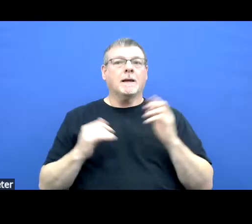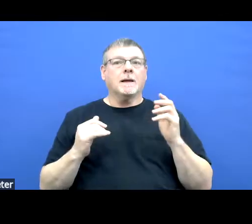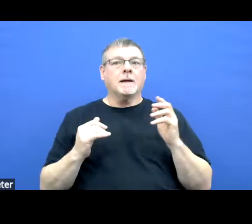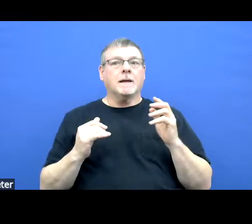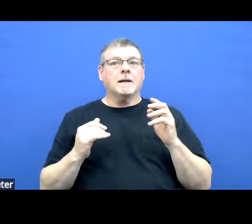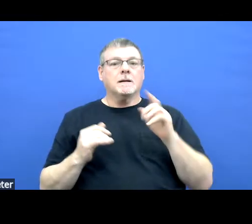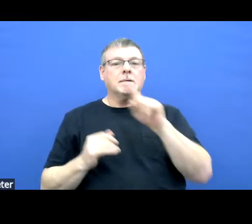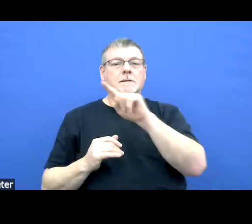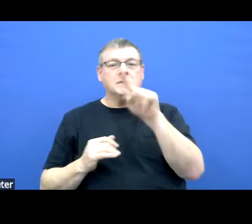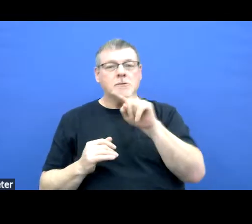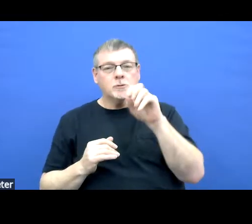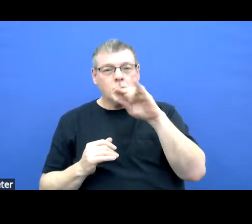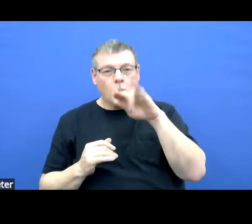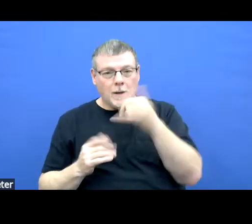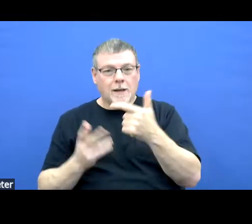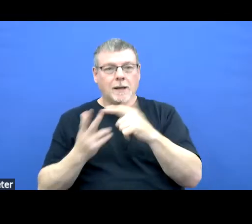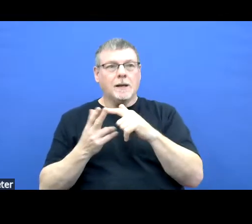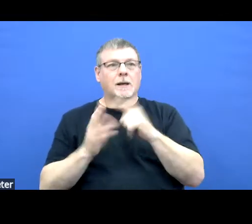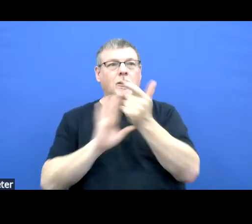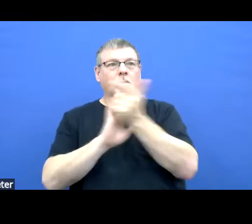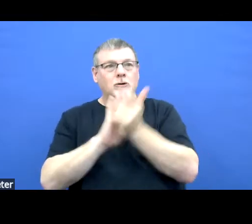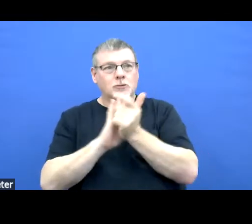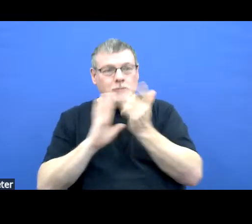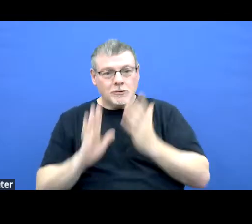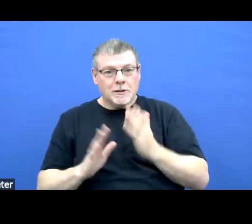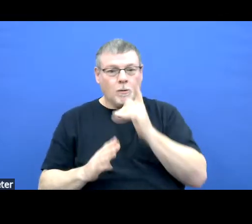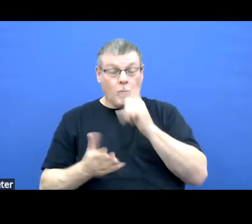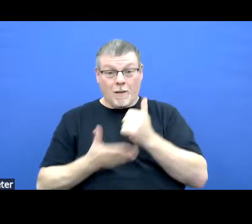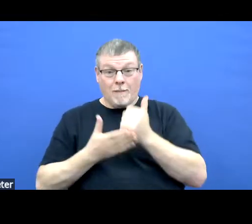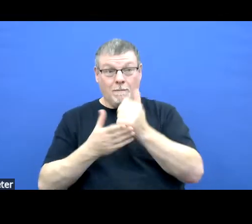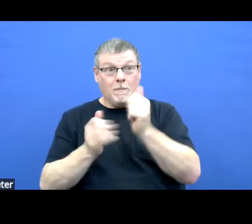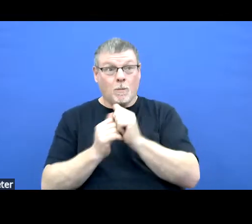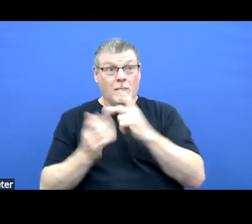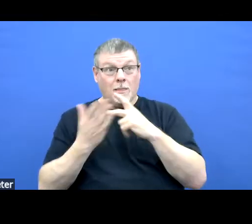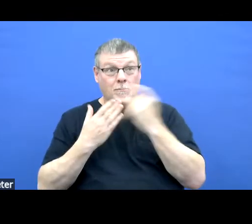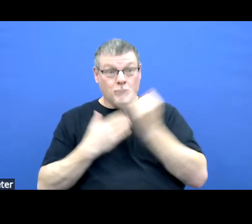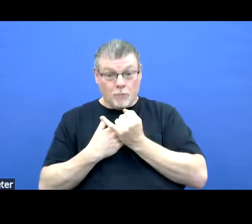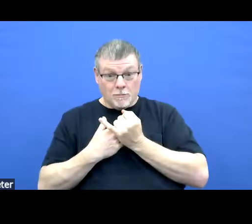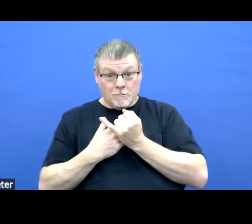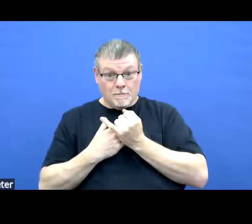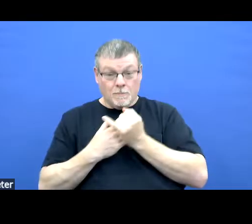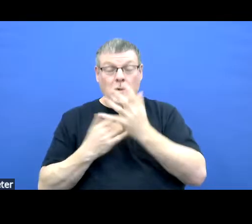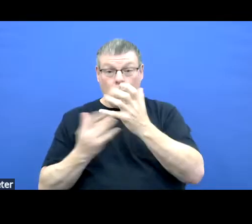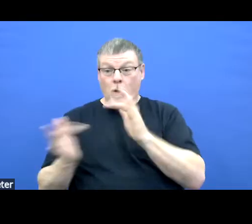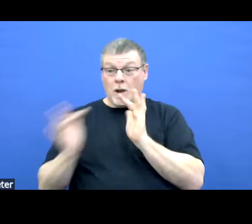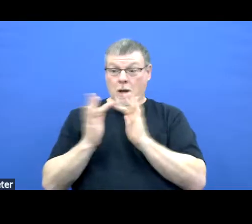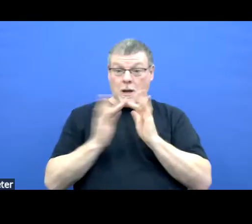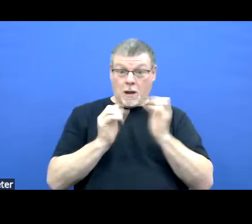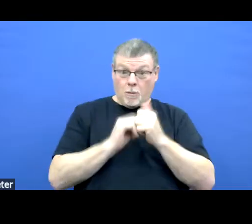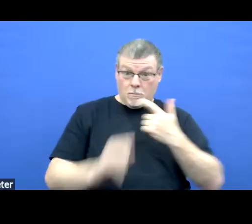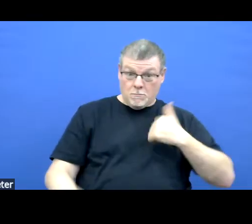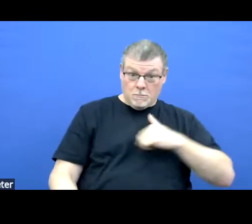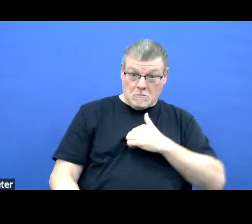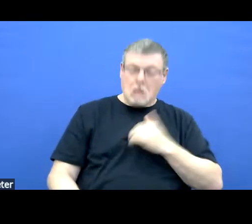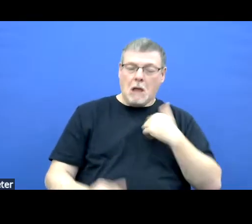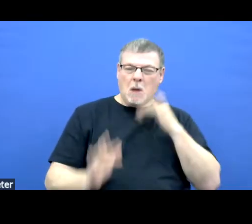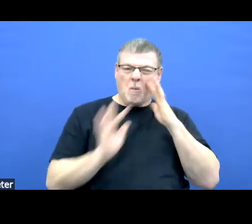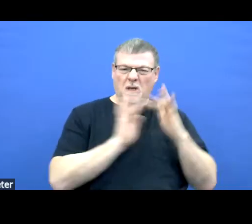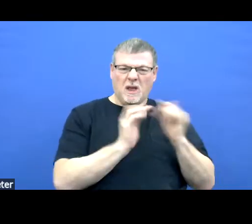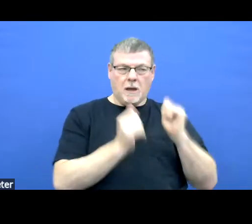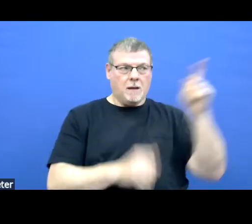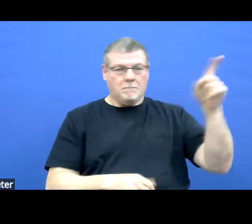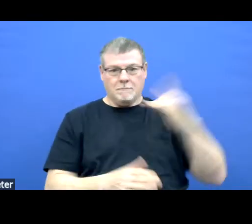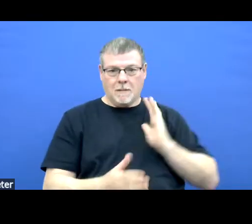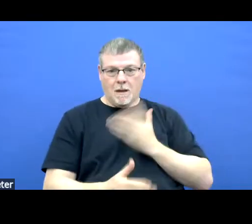a zoning or real estate attorney who's helping you with the project and you want to put them in touch with me, and I'll connect them with our attorney